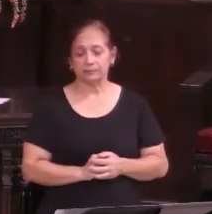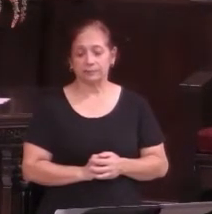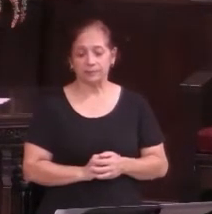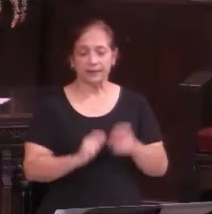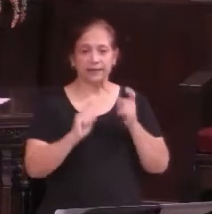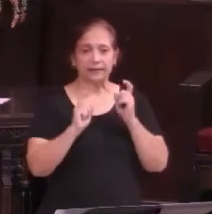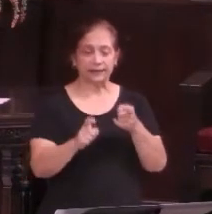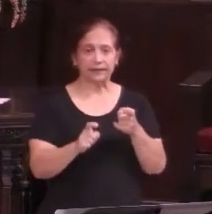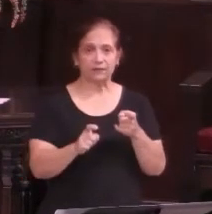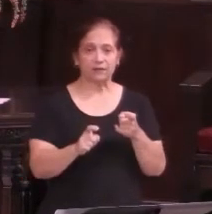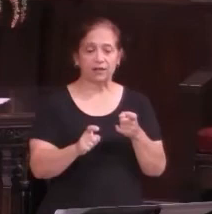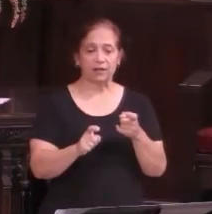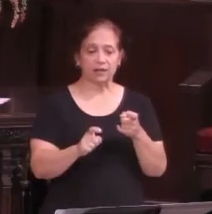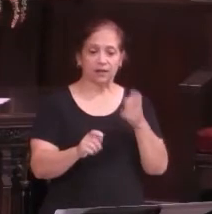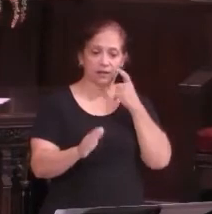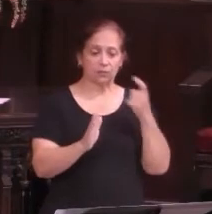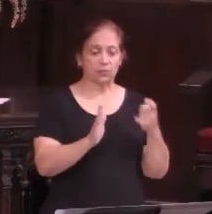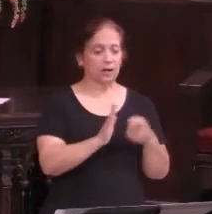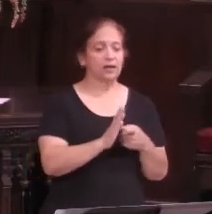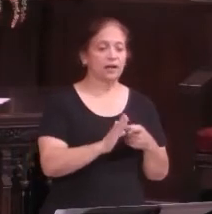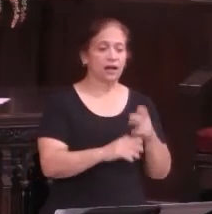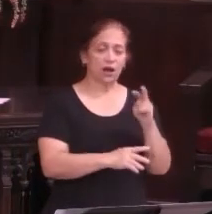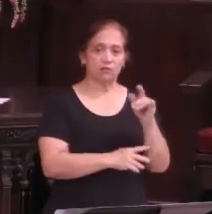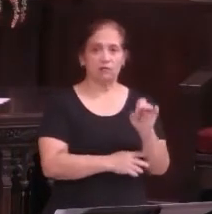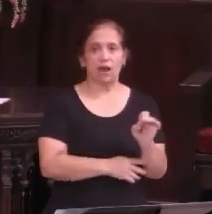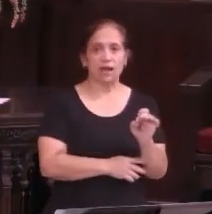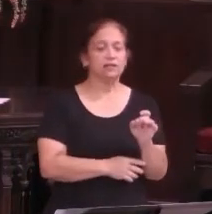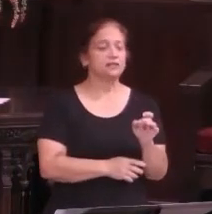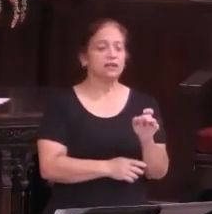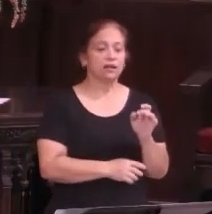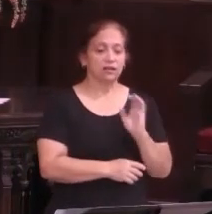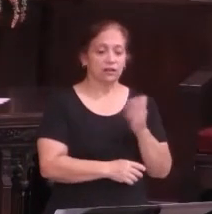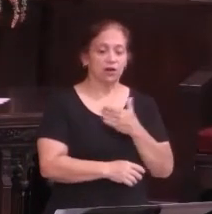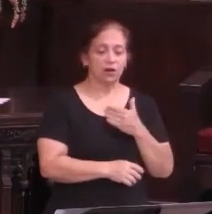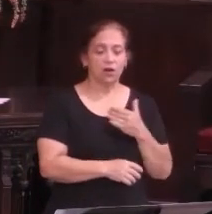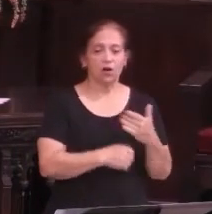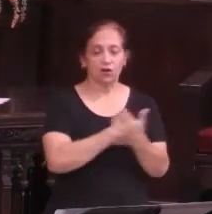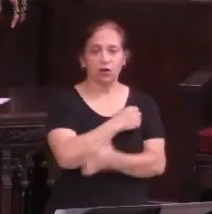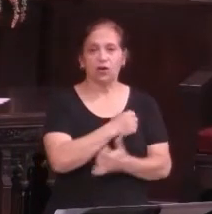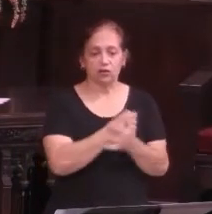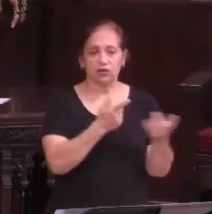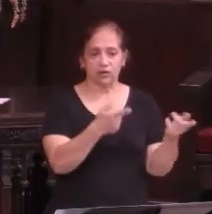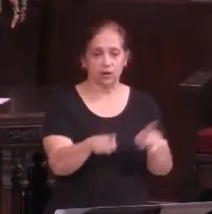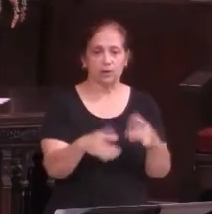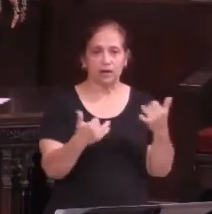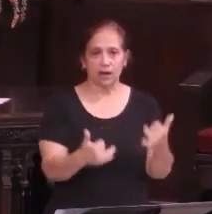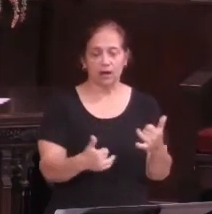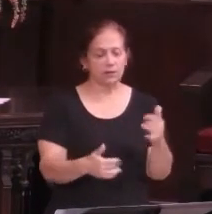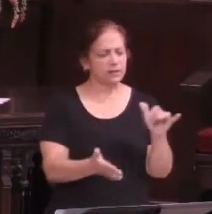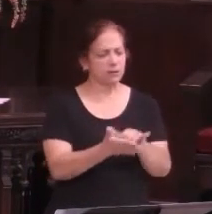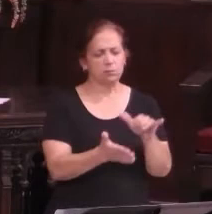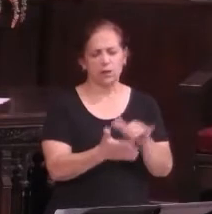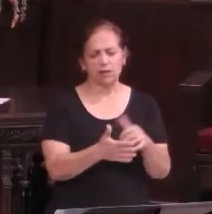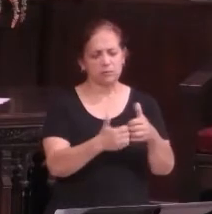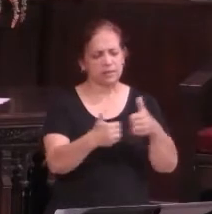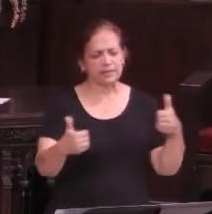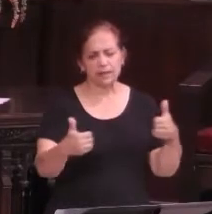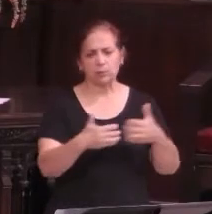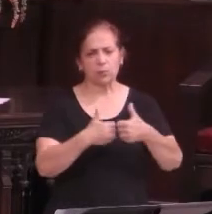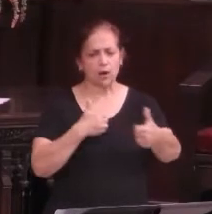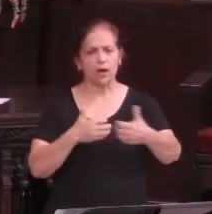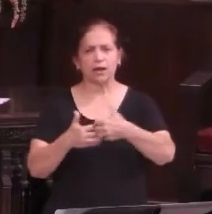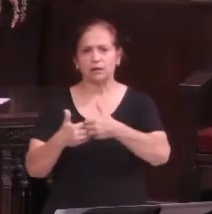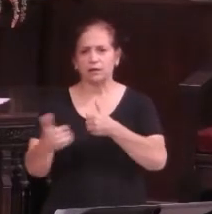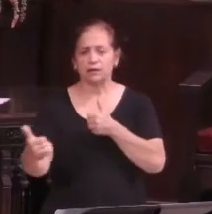Given the reckoning on race our nation is undergoing right now, I think it is impossible to separate out from